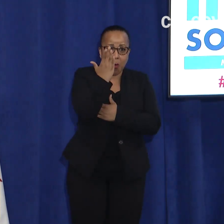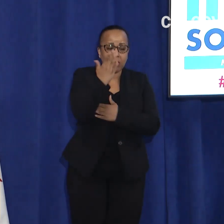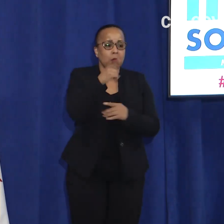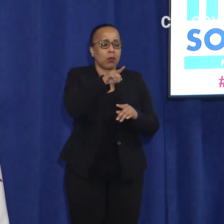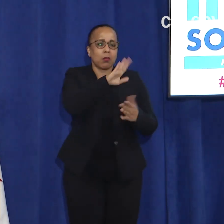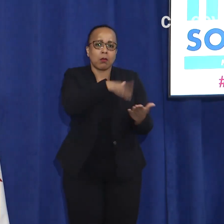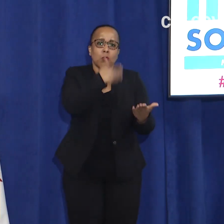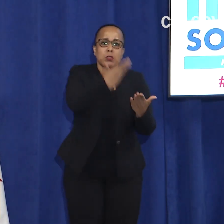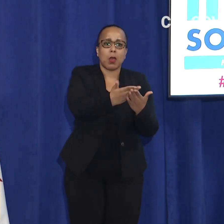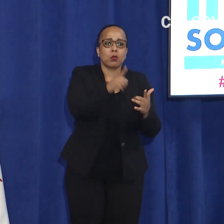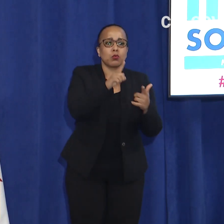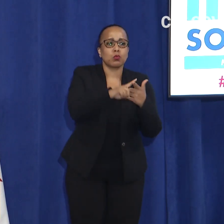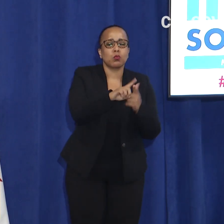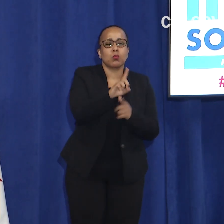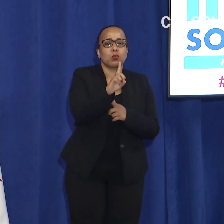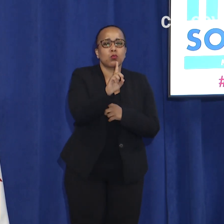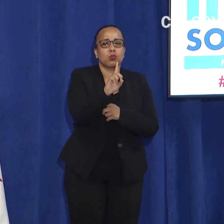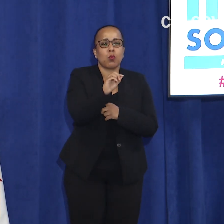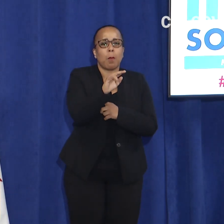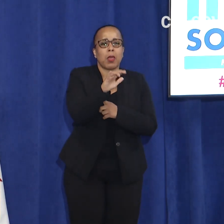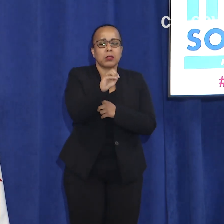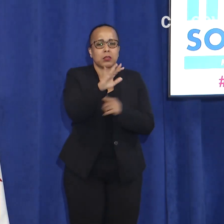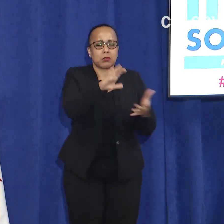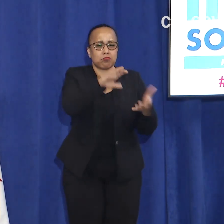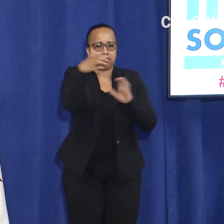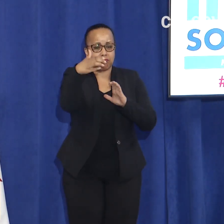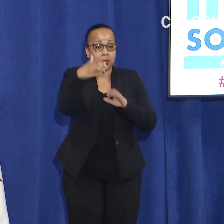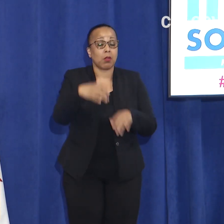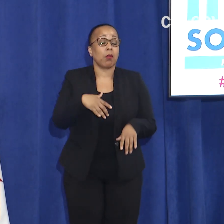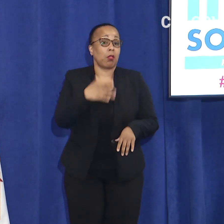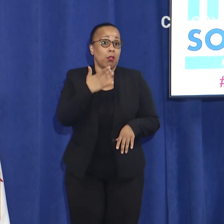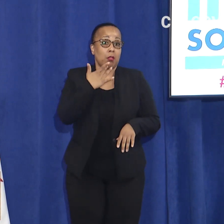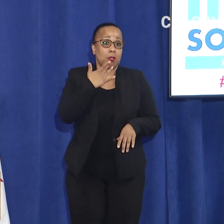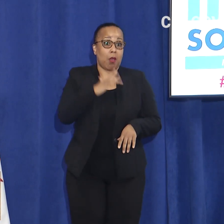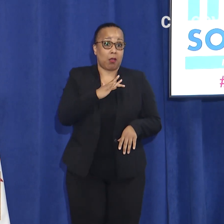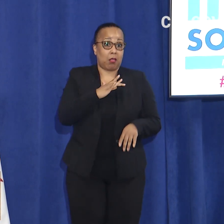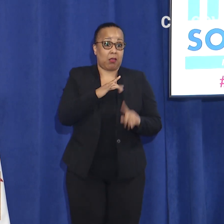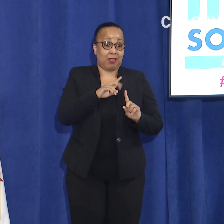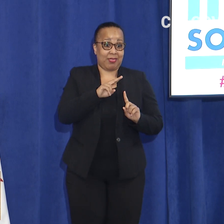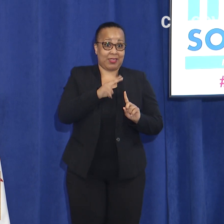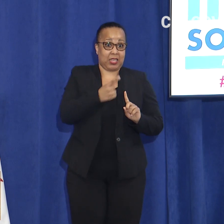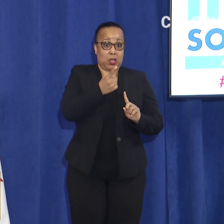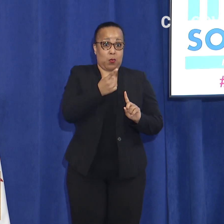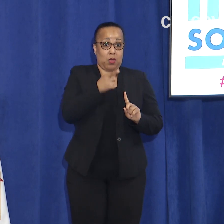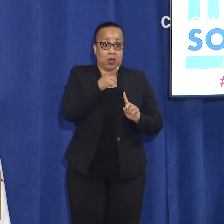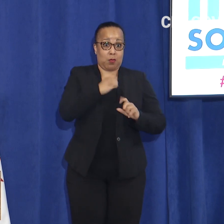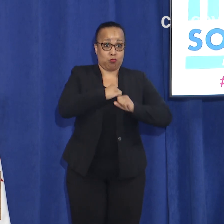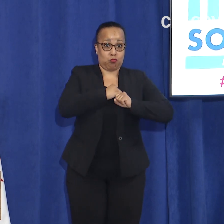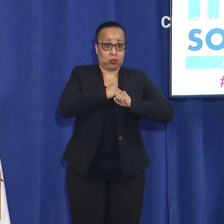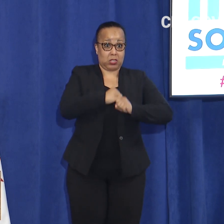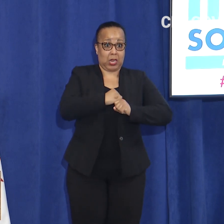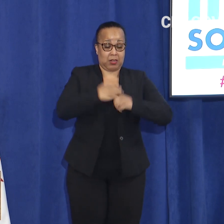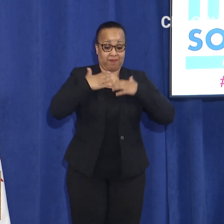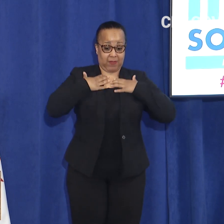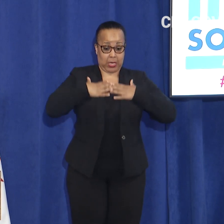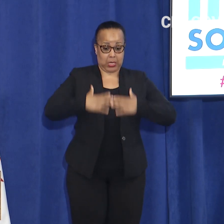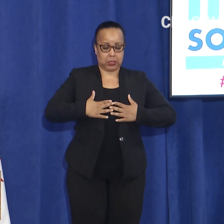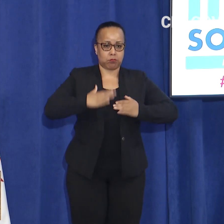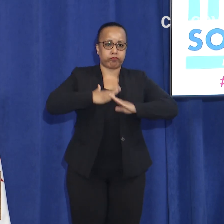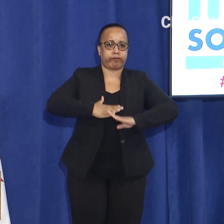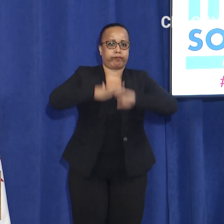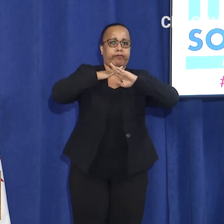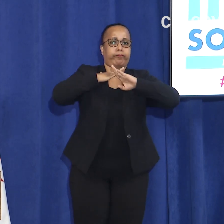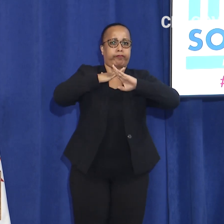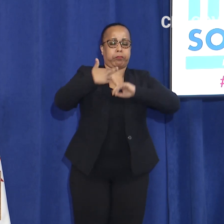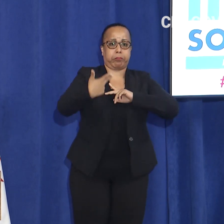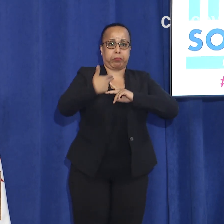responding to a domestic dispute. Luckily, in the second one, his protective vest stopped a